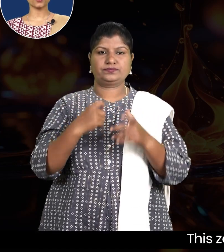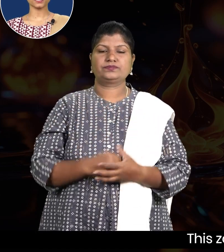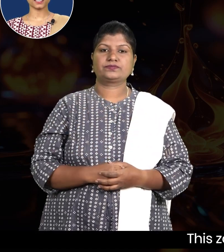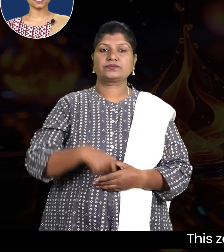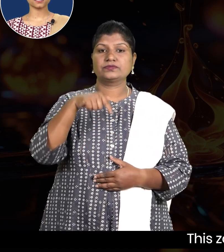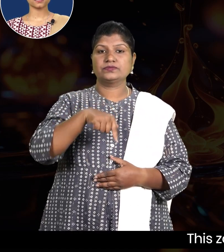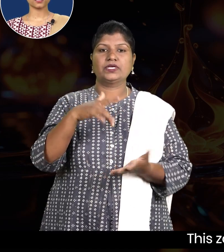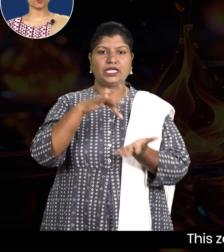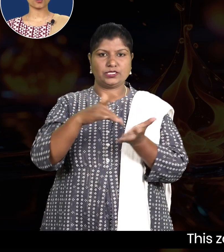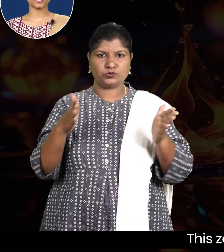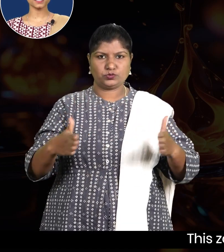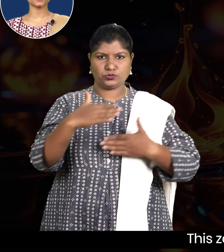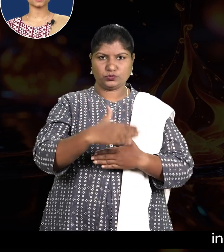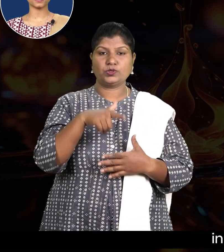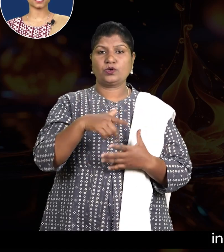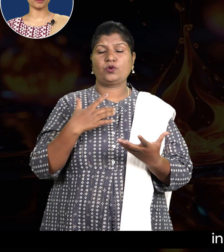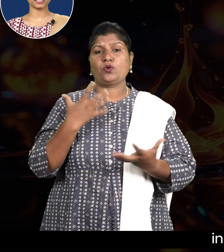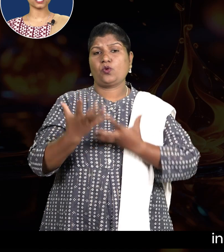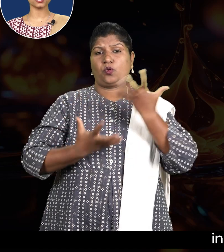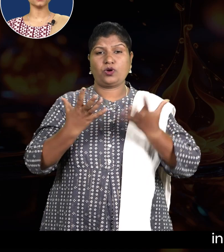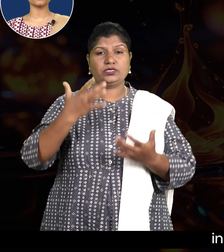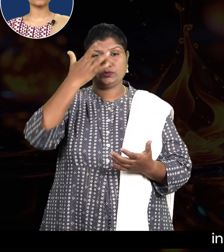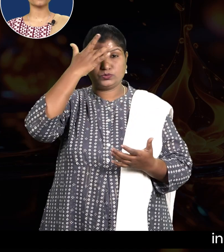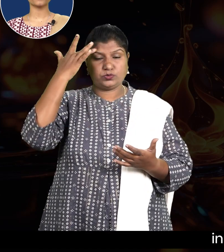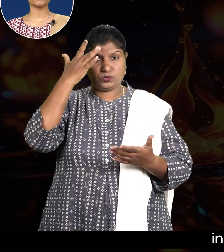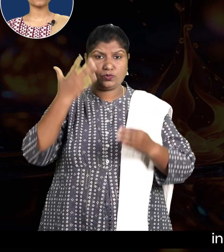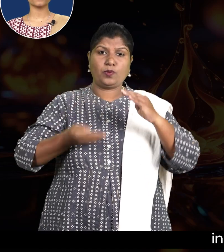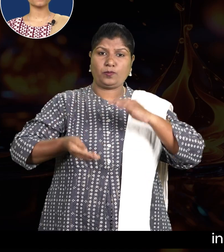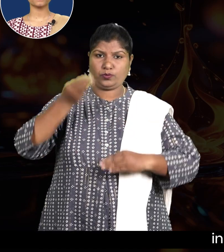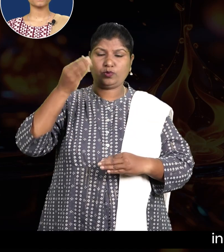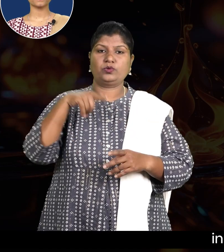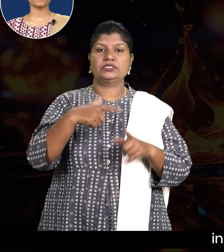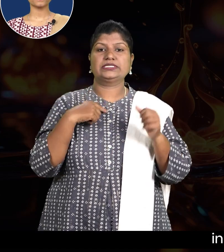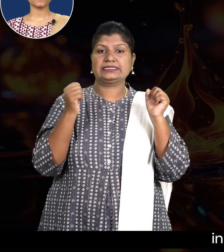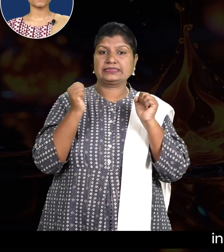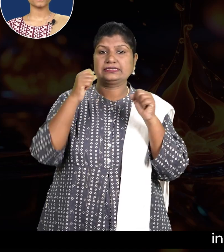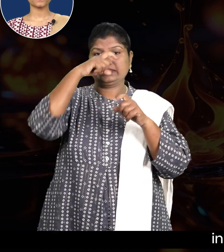This zone is the hottest in temperature